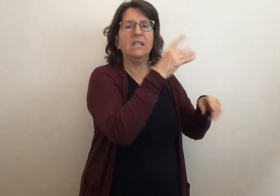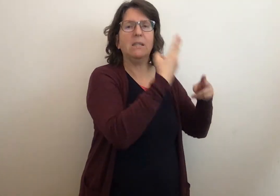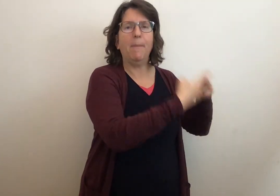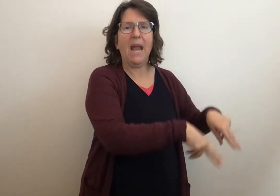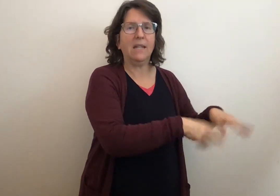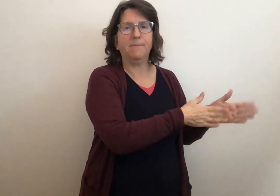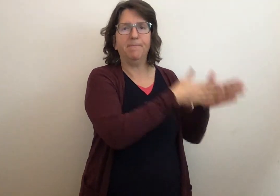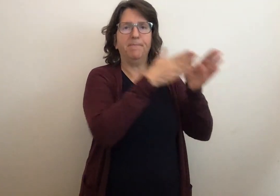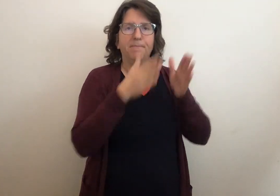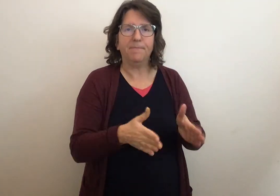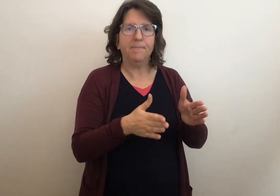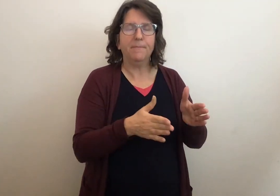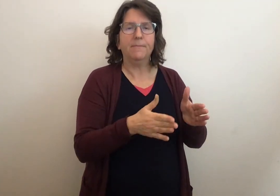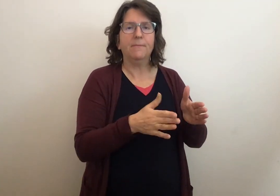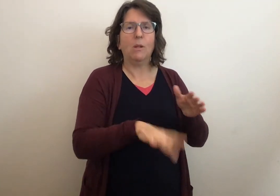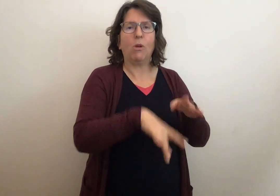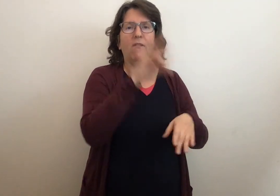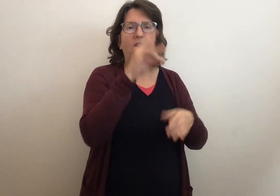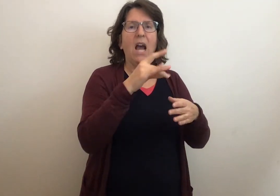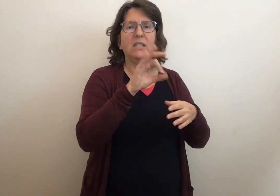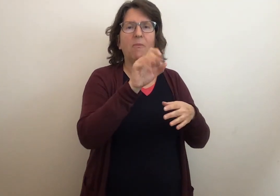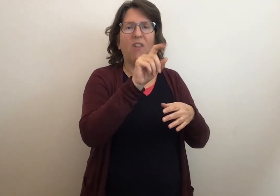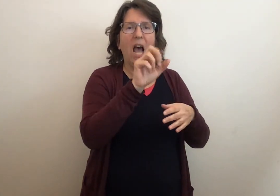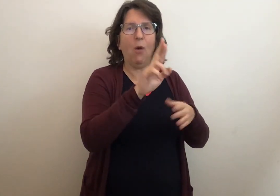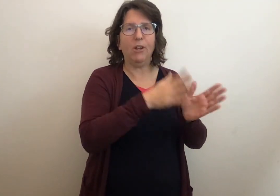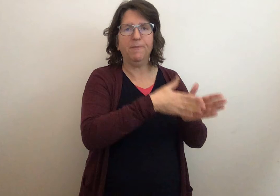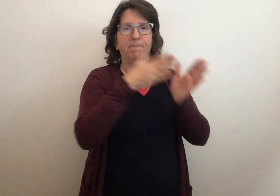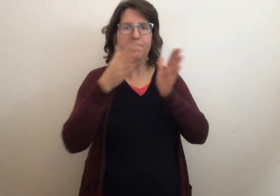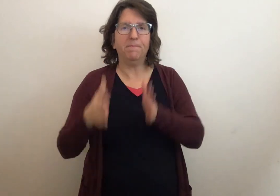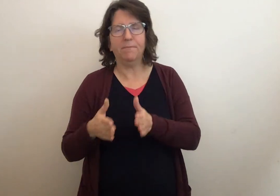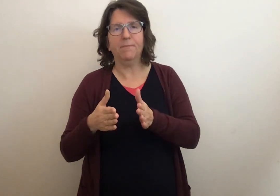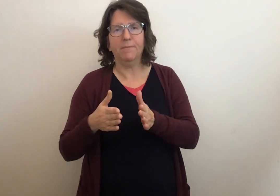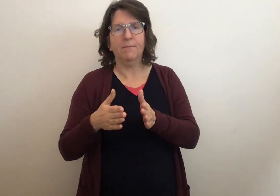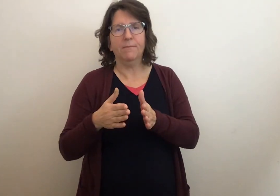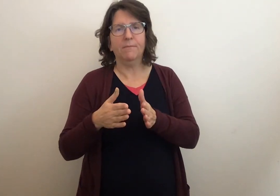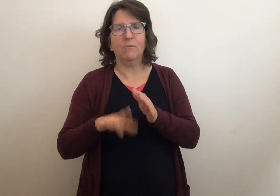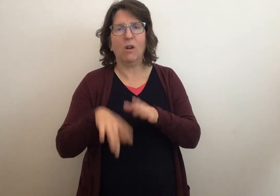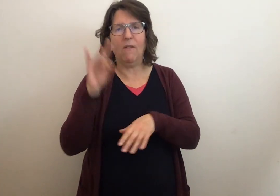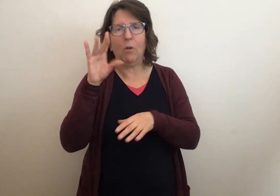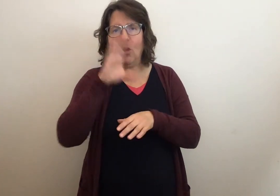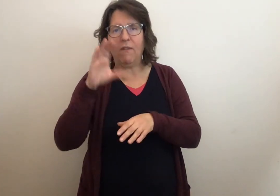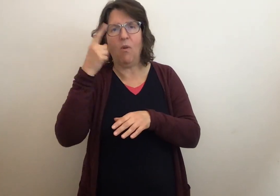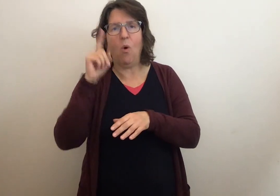find some eggs. We're going to find some flour. We're going to look